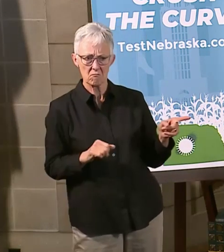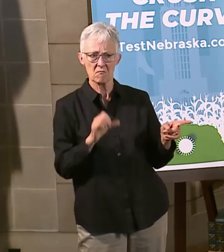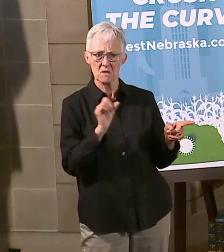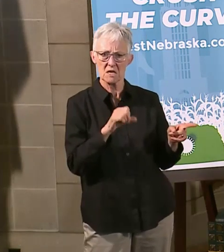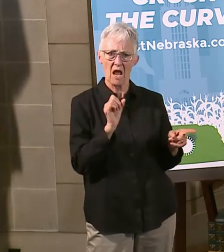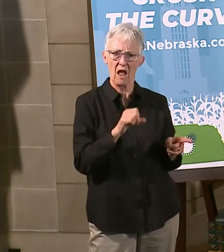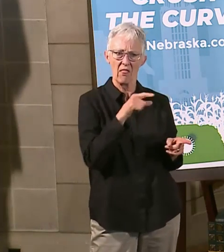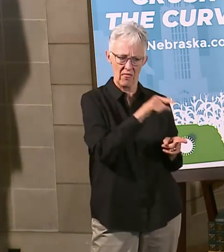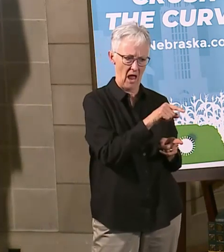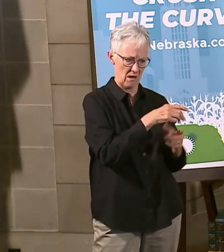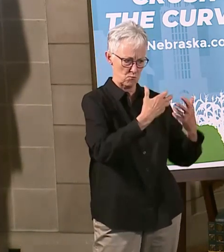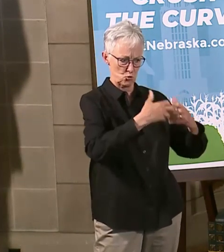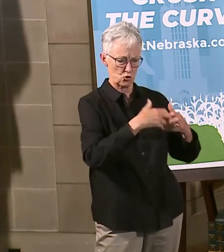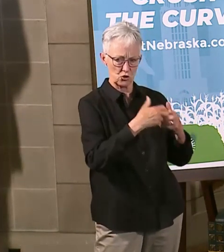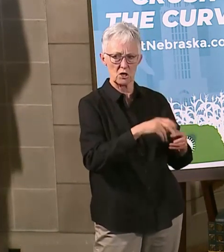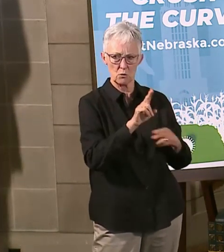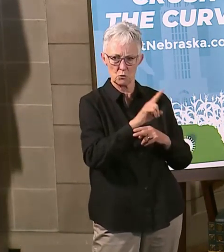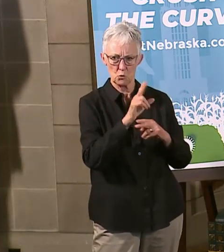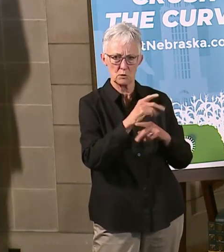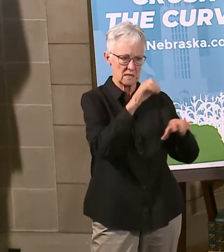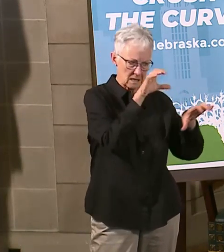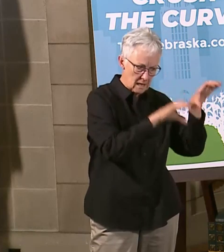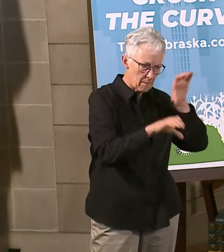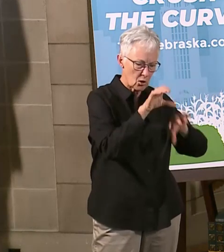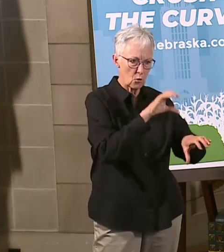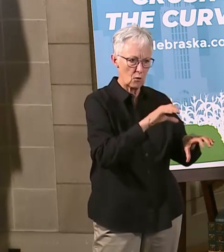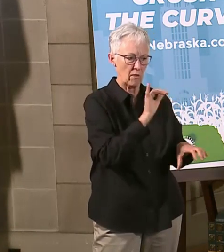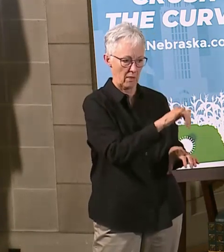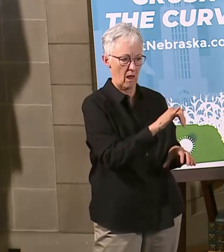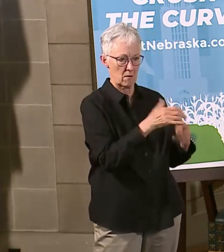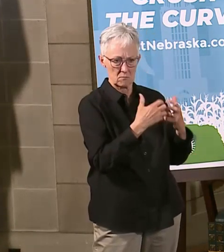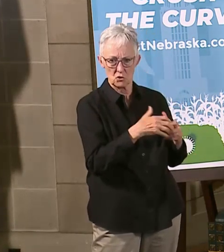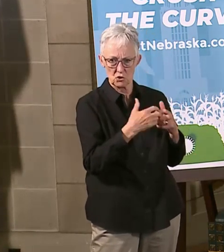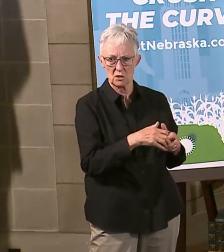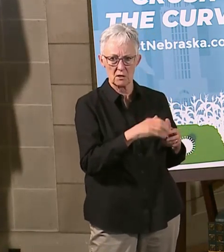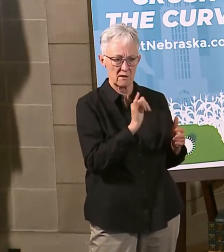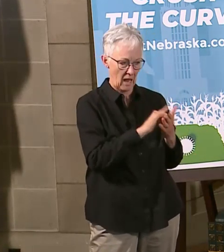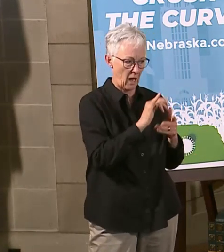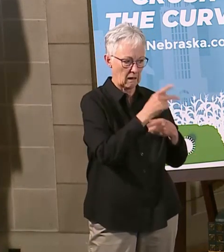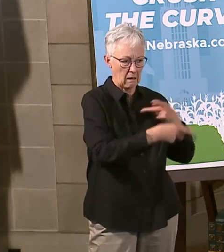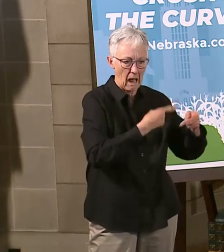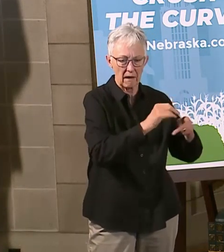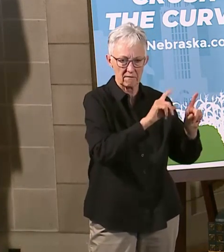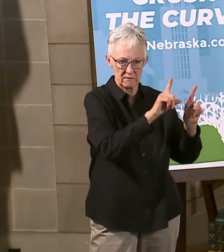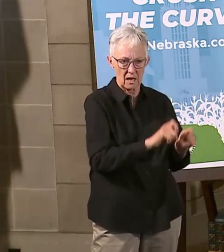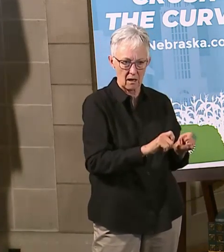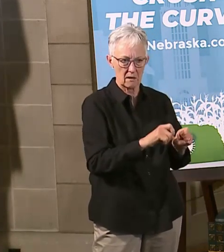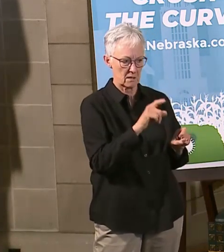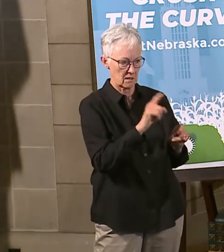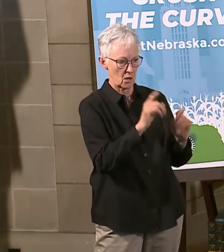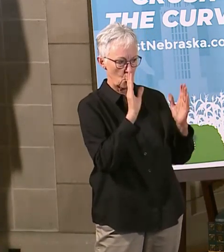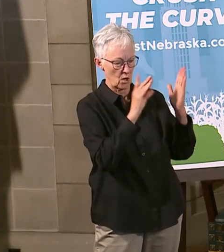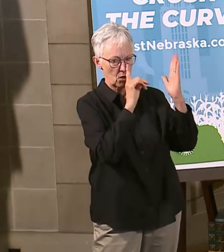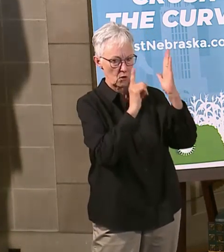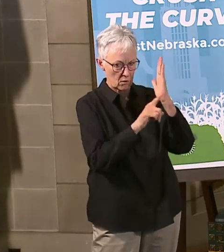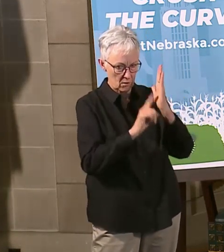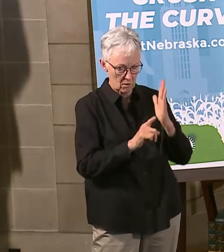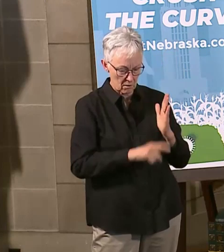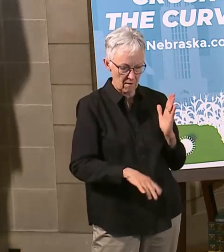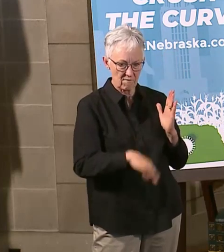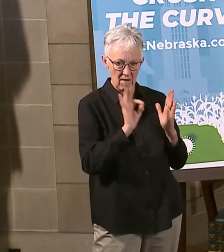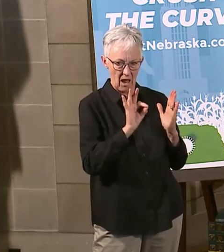chain reaction machine that is used to be able to detect the antigen. What it's detecting is the RNA. See, I'm using the right term,